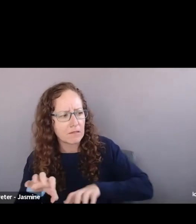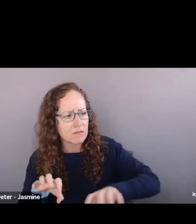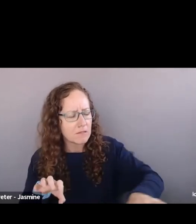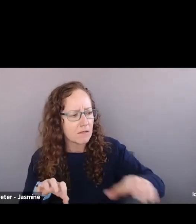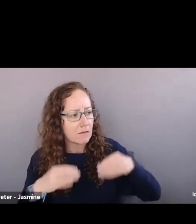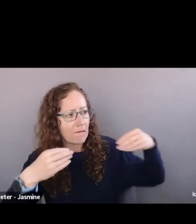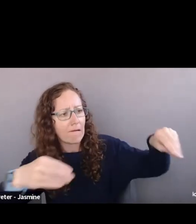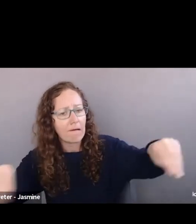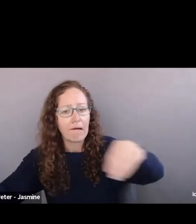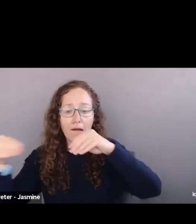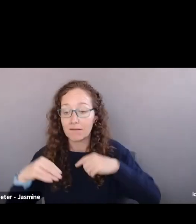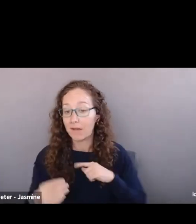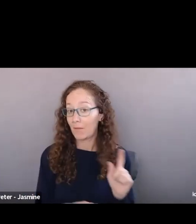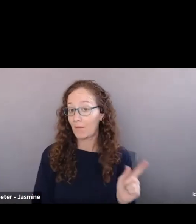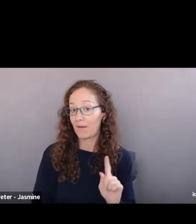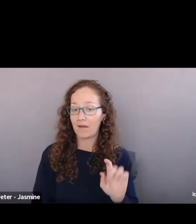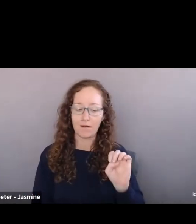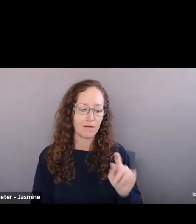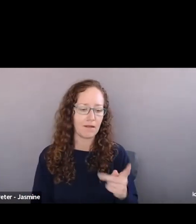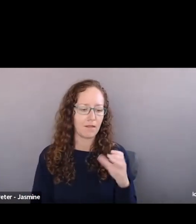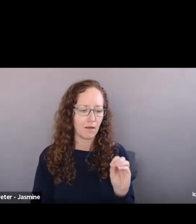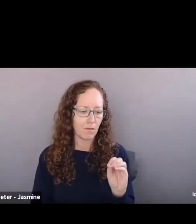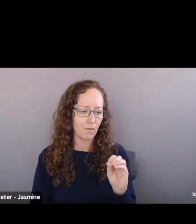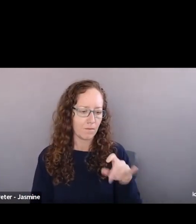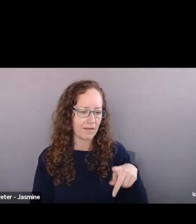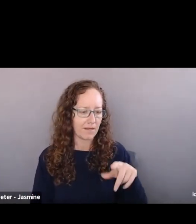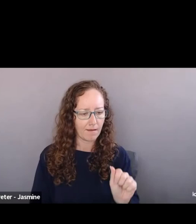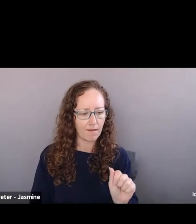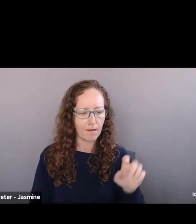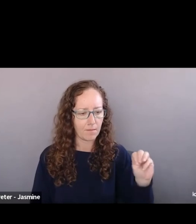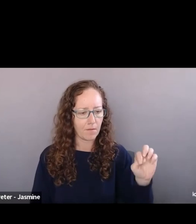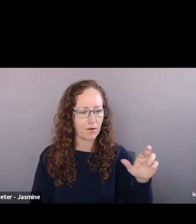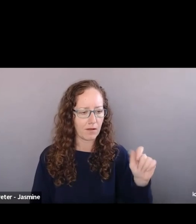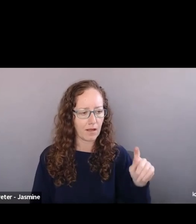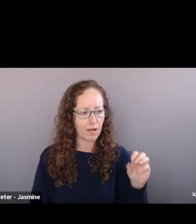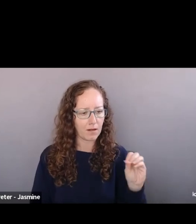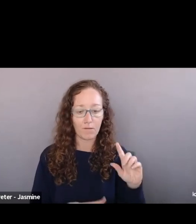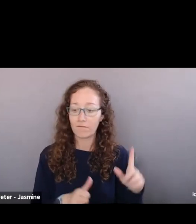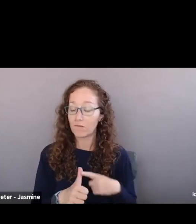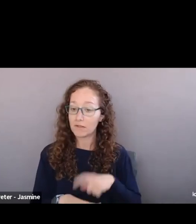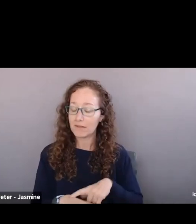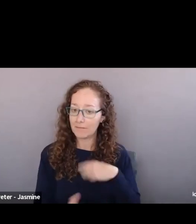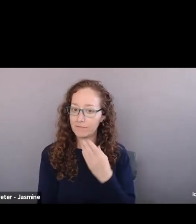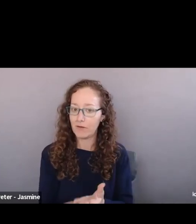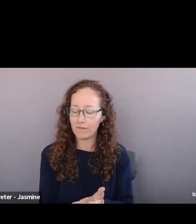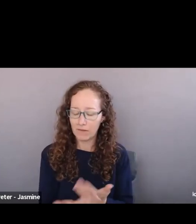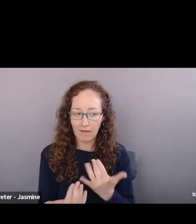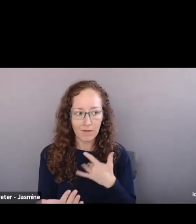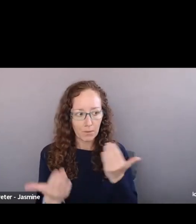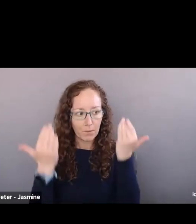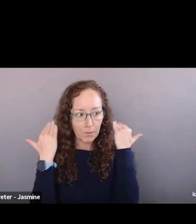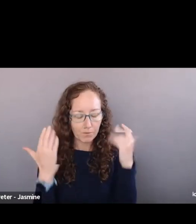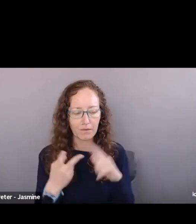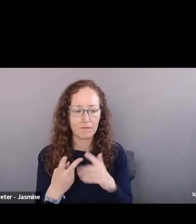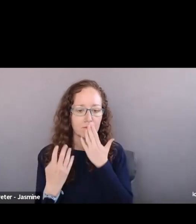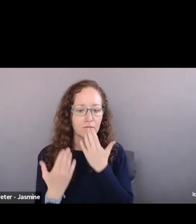of Ethiopia's Mercato for the first time, overwhelmed yet grateful that Kadan, a Somali woman whom I met upon